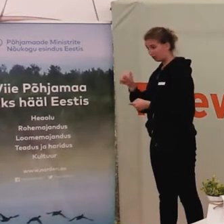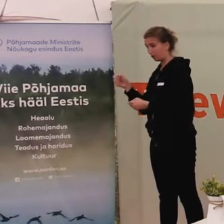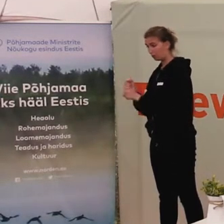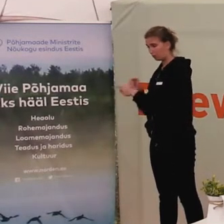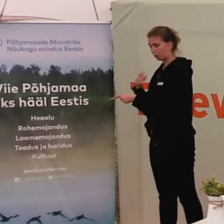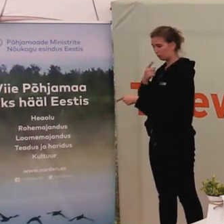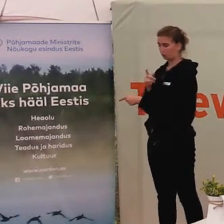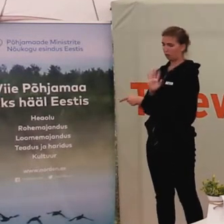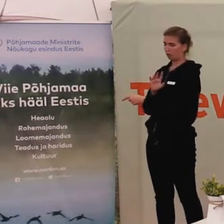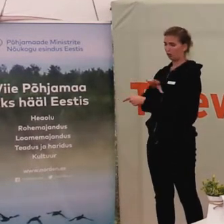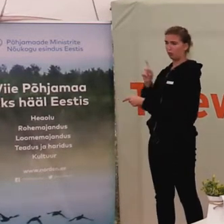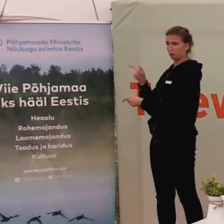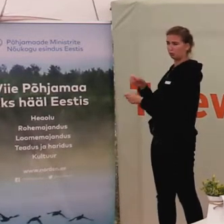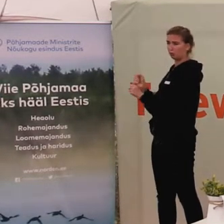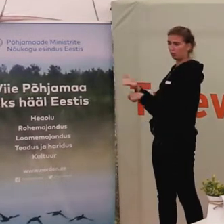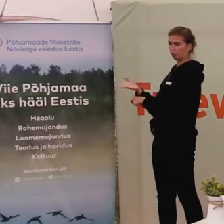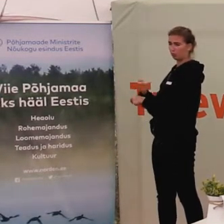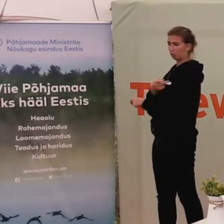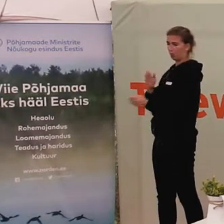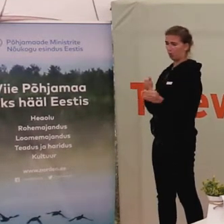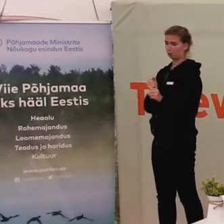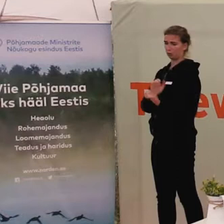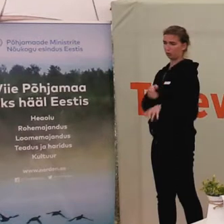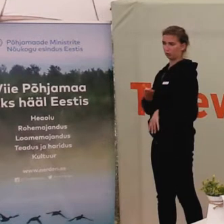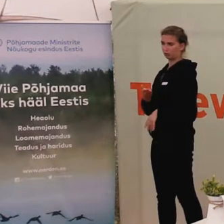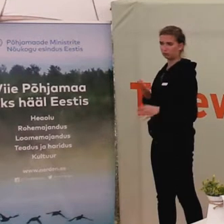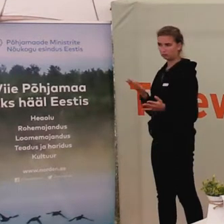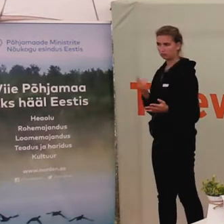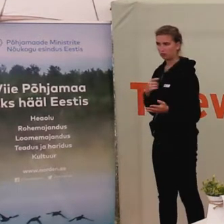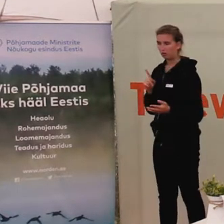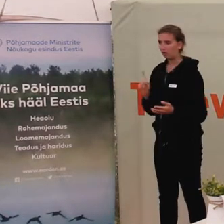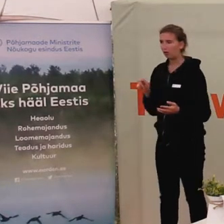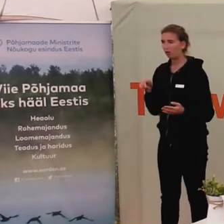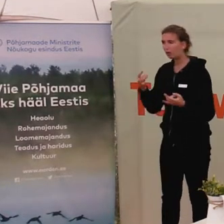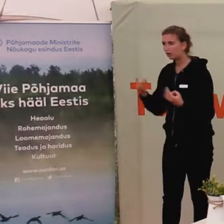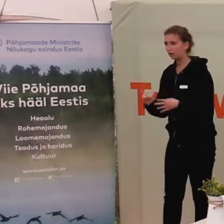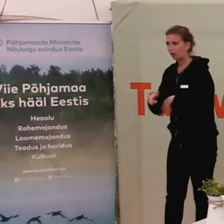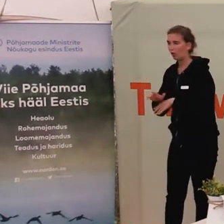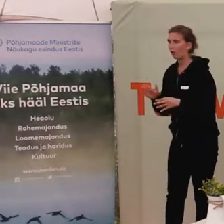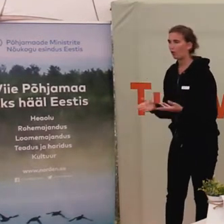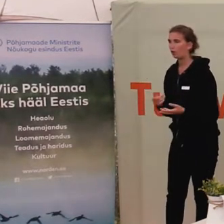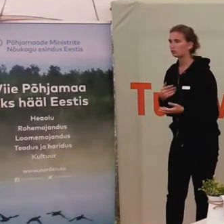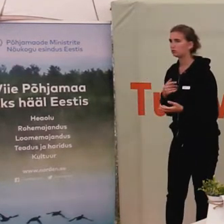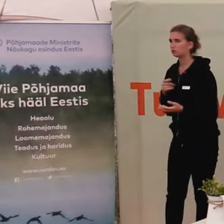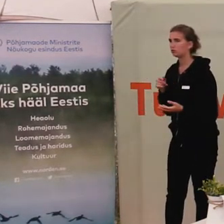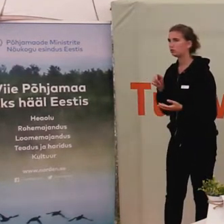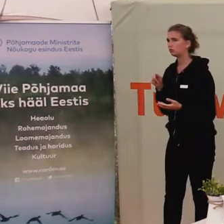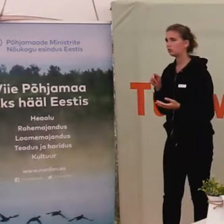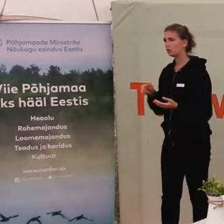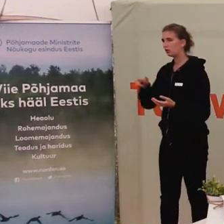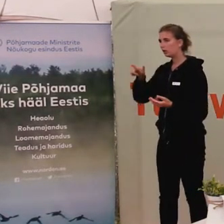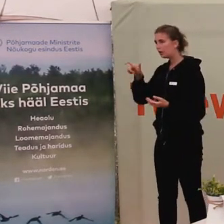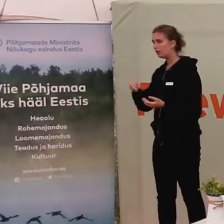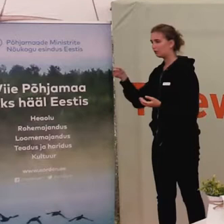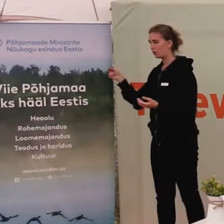not the robot doing the work. But instead, it would be much simpler simply to eradicate the human